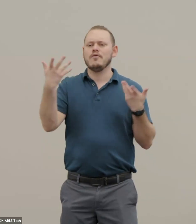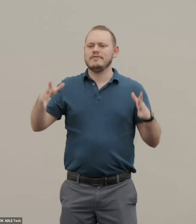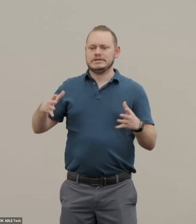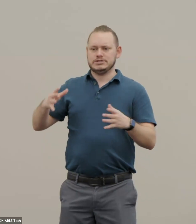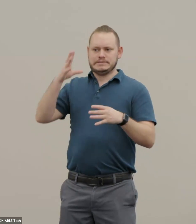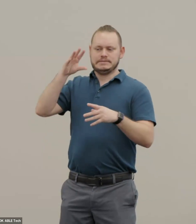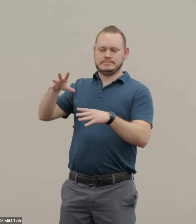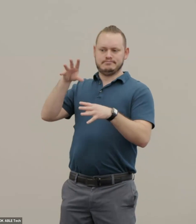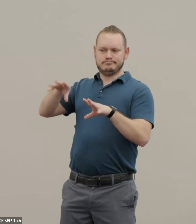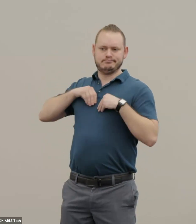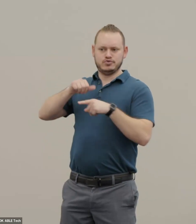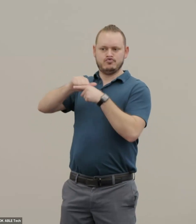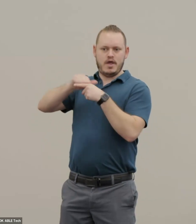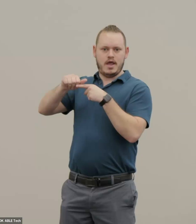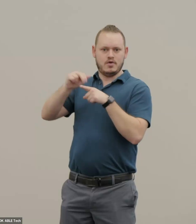Word?